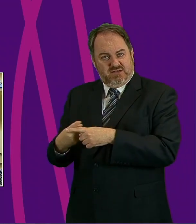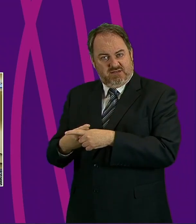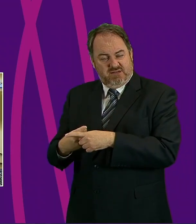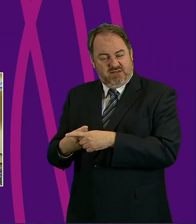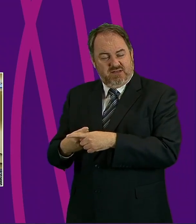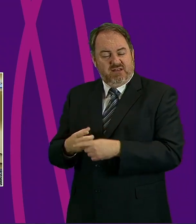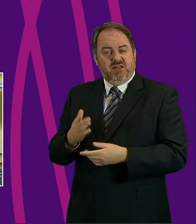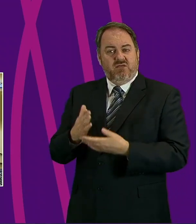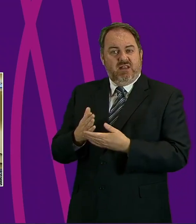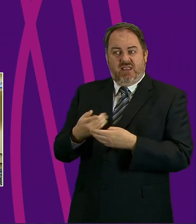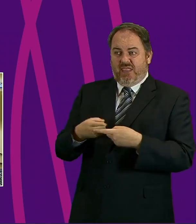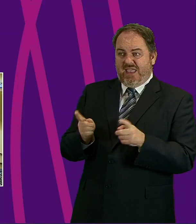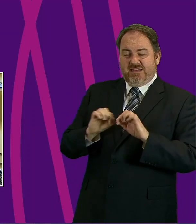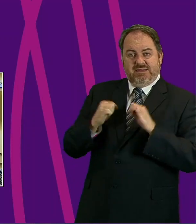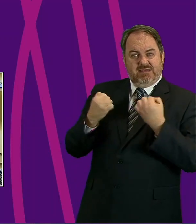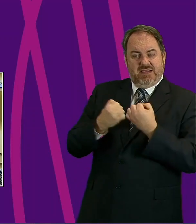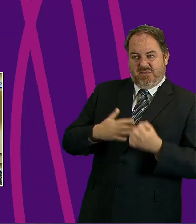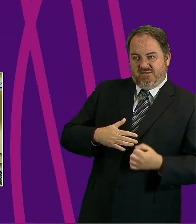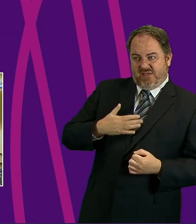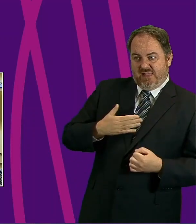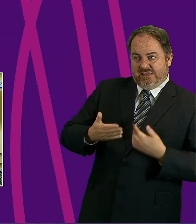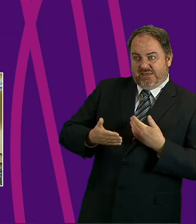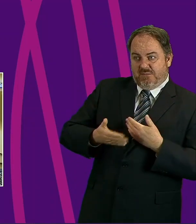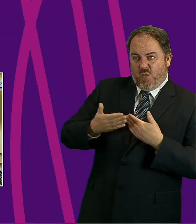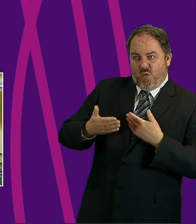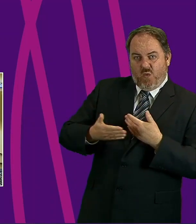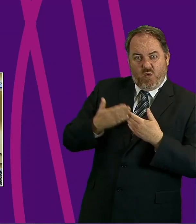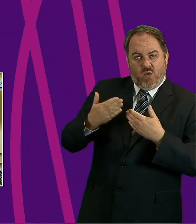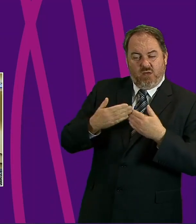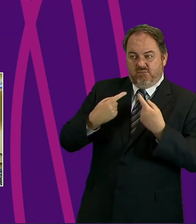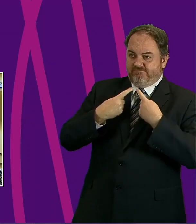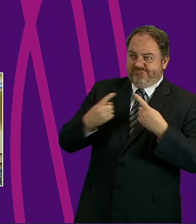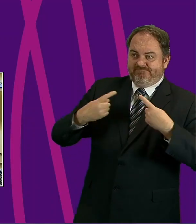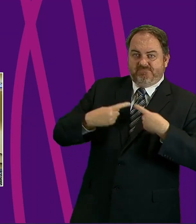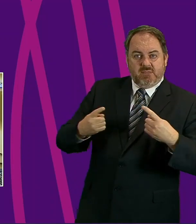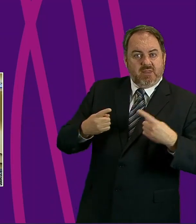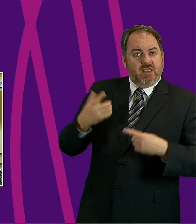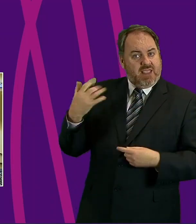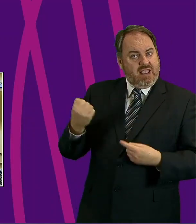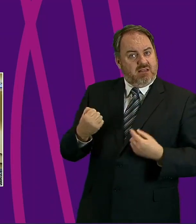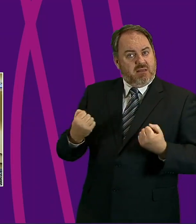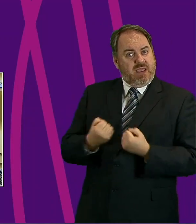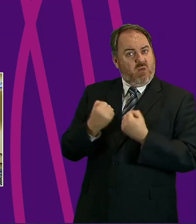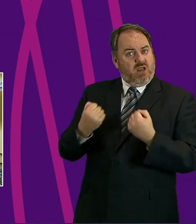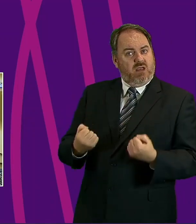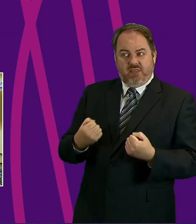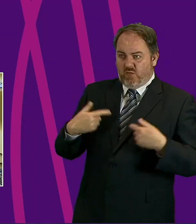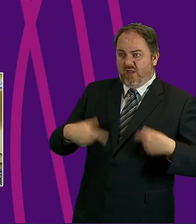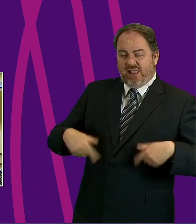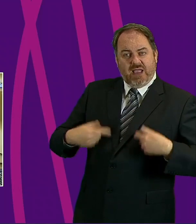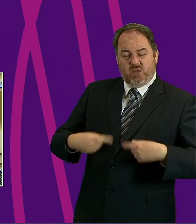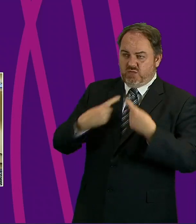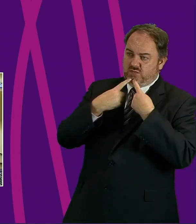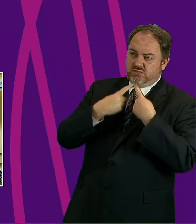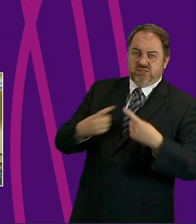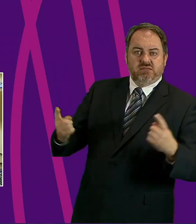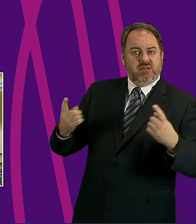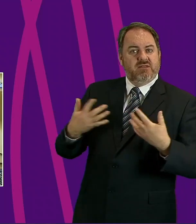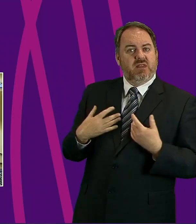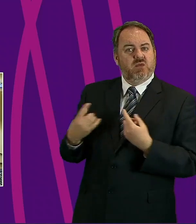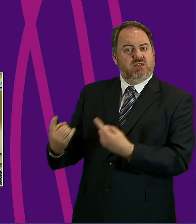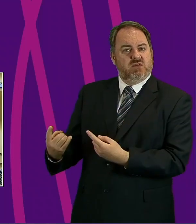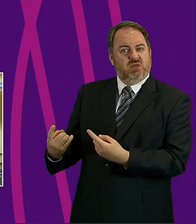management team thought anything further was required, including public notification, they had the powers to do that. So that is